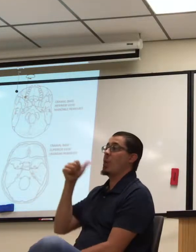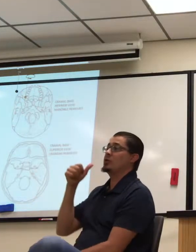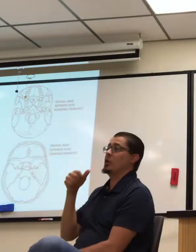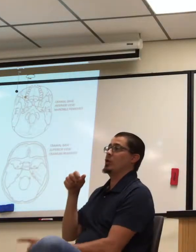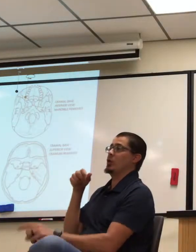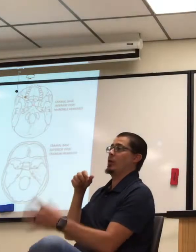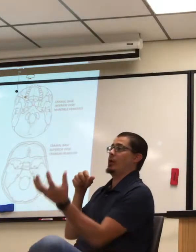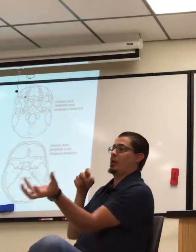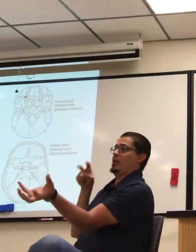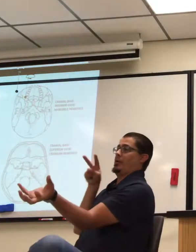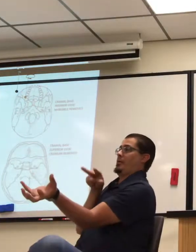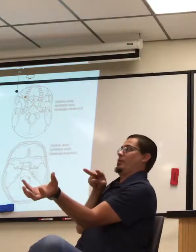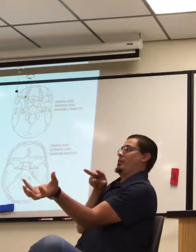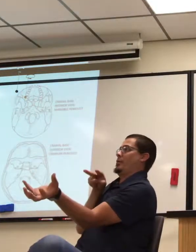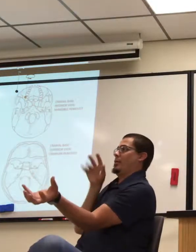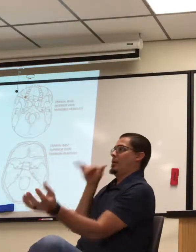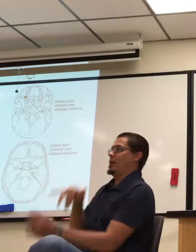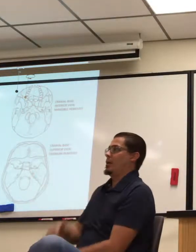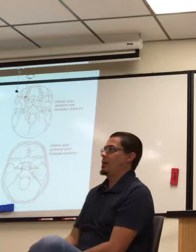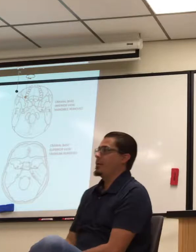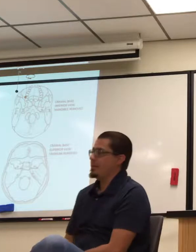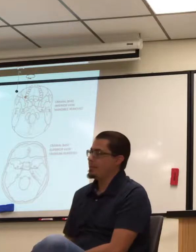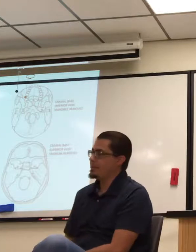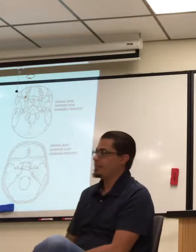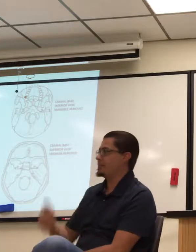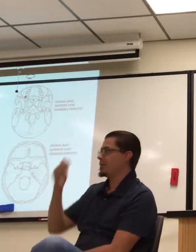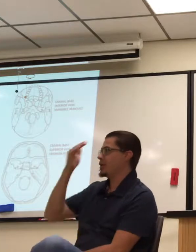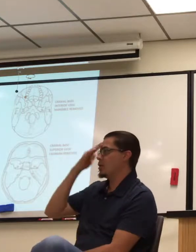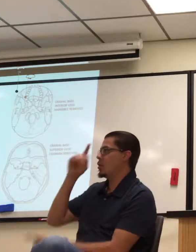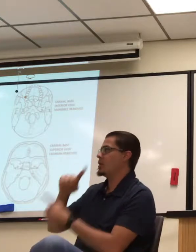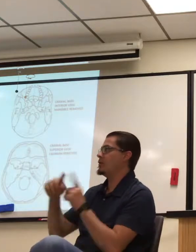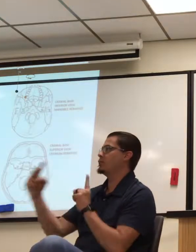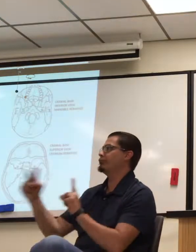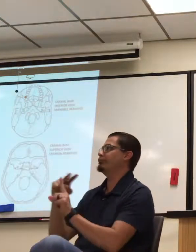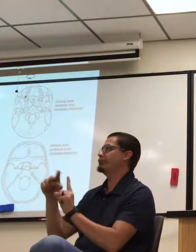So, know your views of the skull.